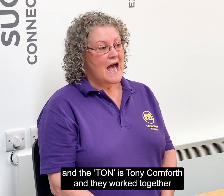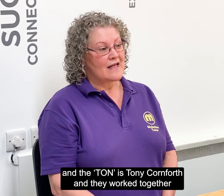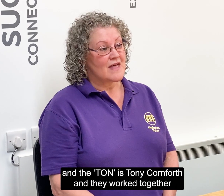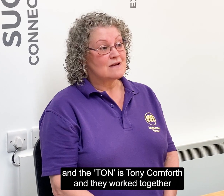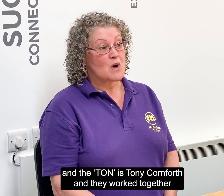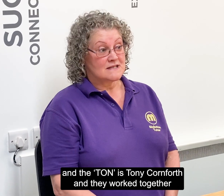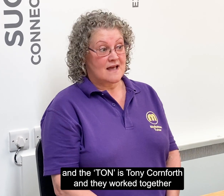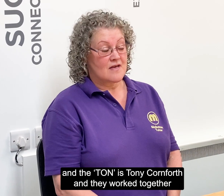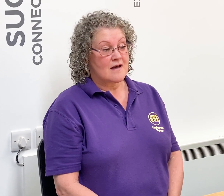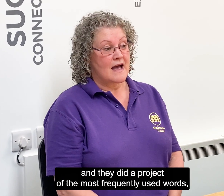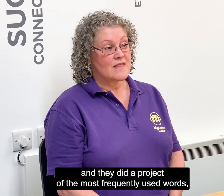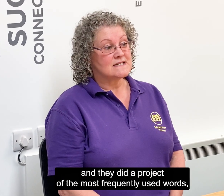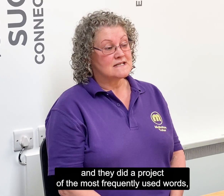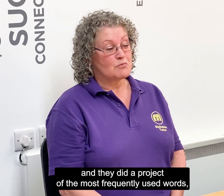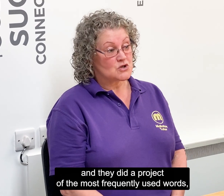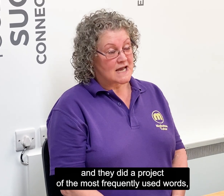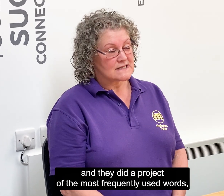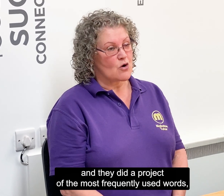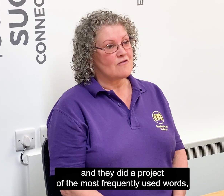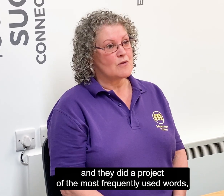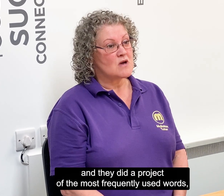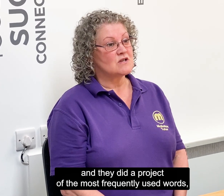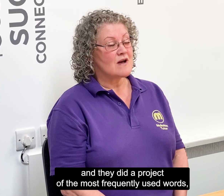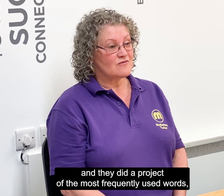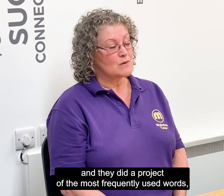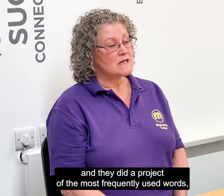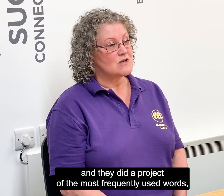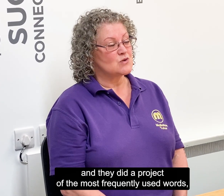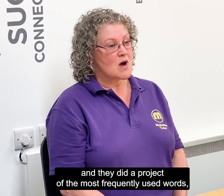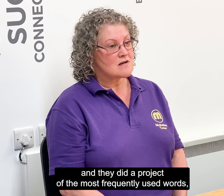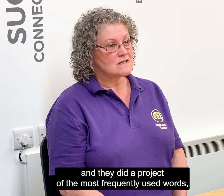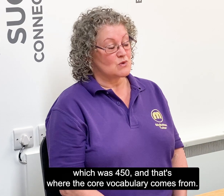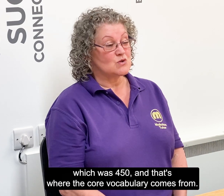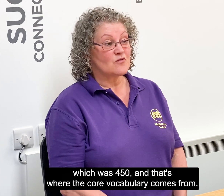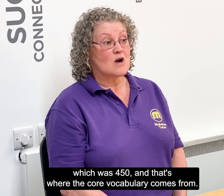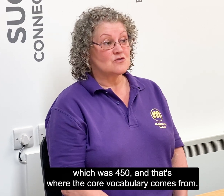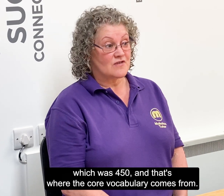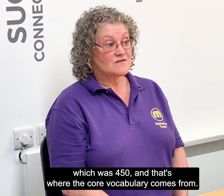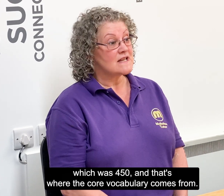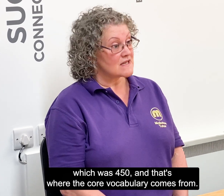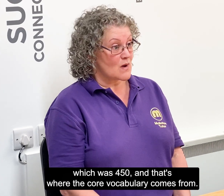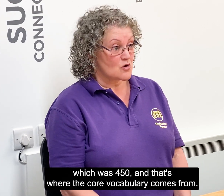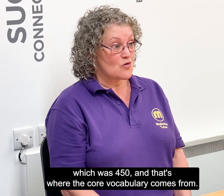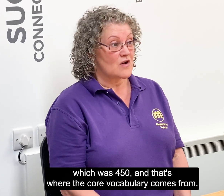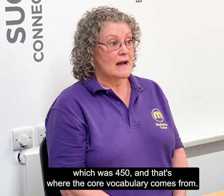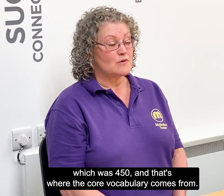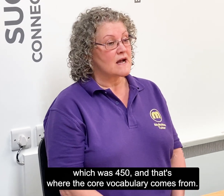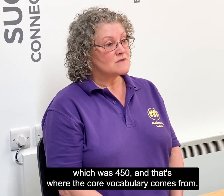And they worked together and they did a project of the most high frequently used words, which was 450, and that's where the core vocabulary comes